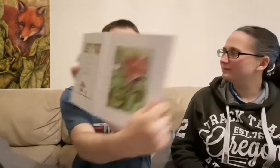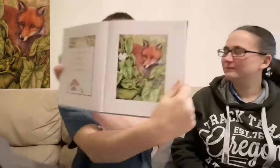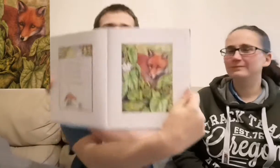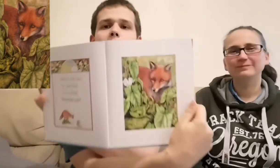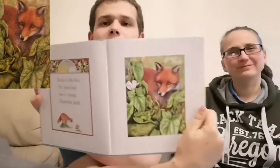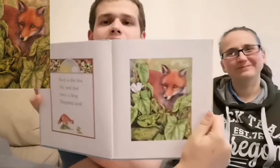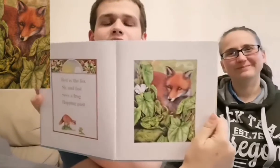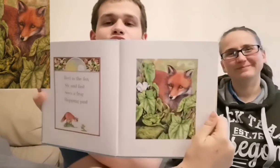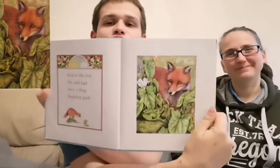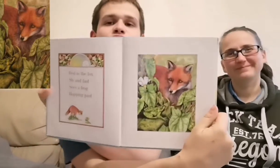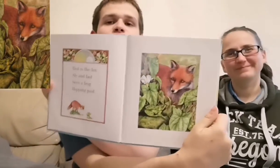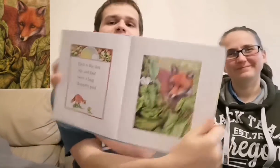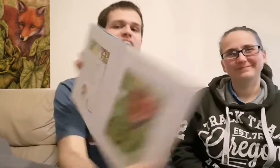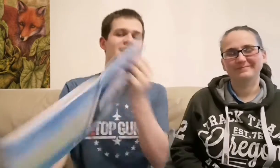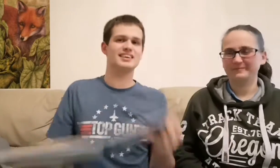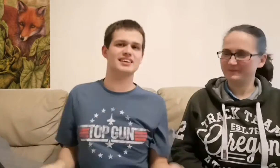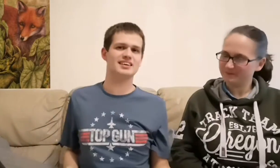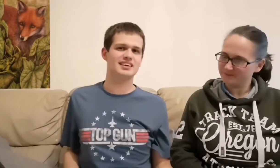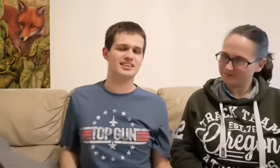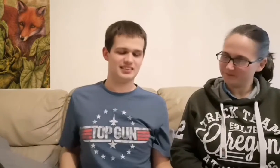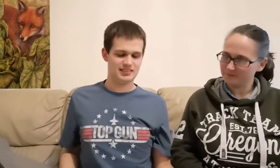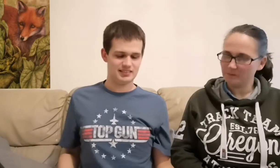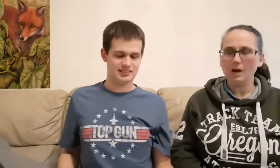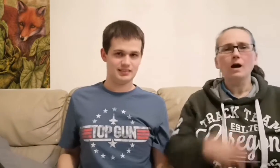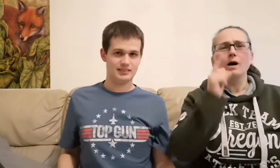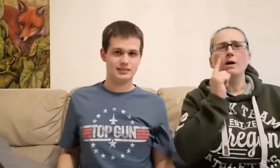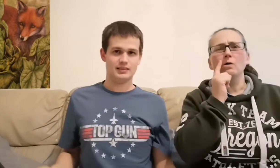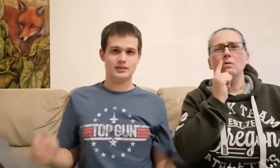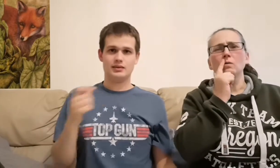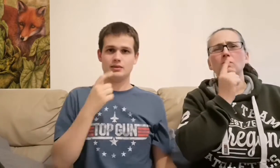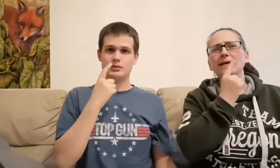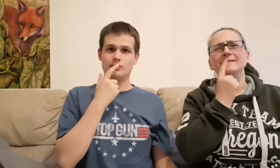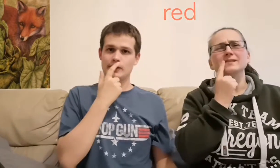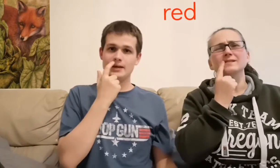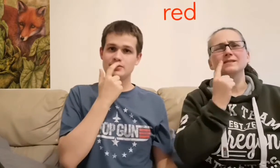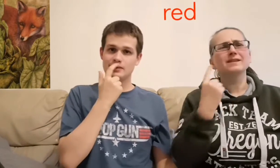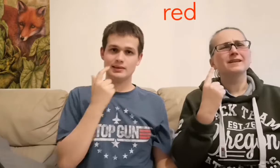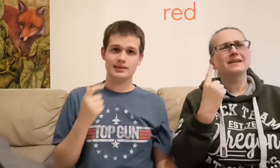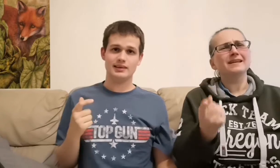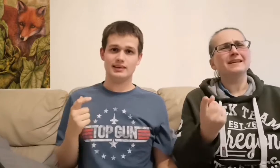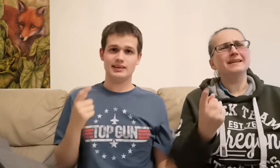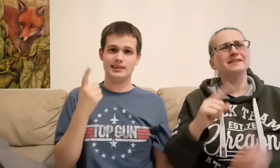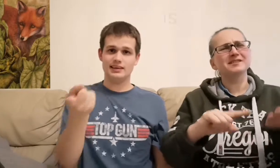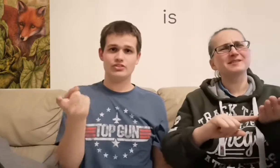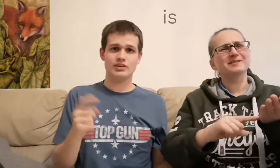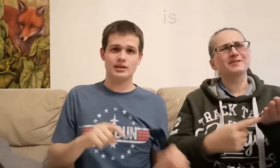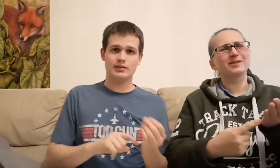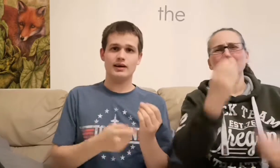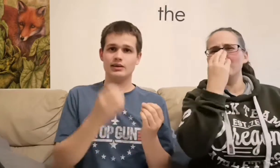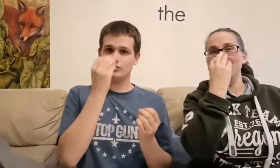Page three. Red is the